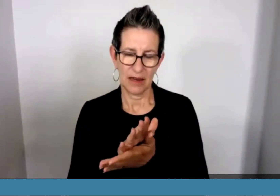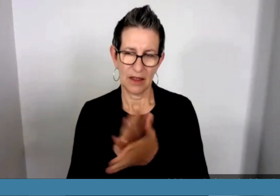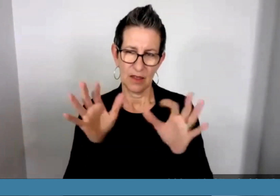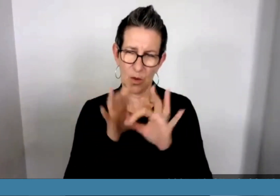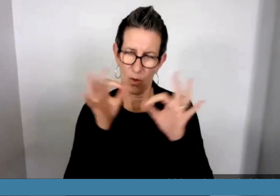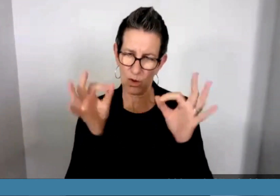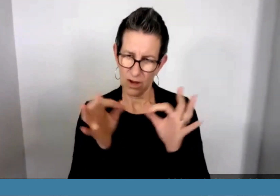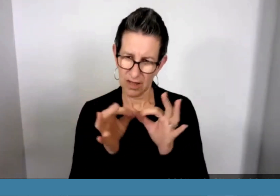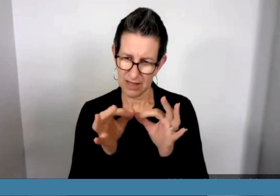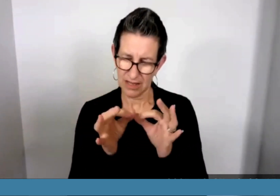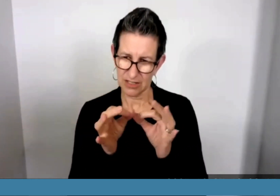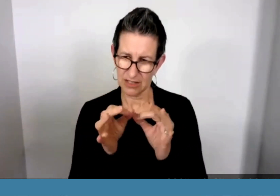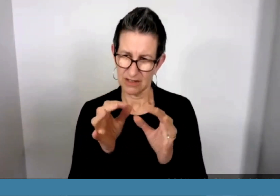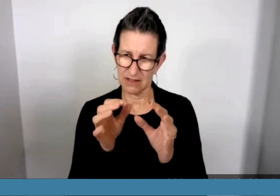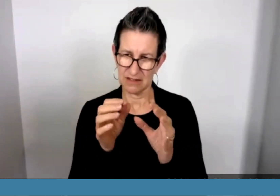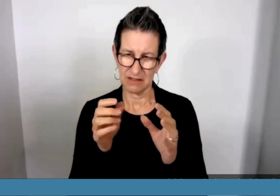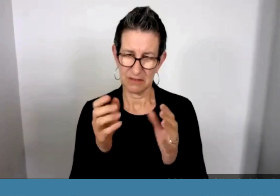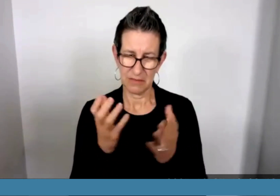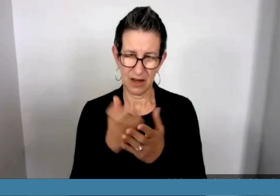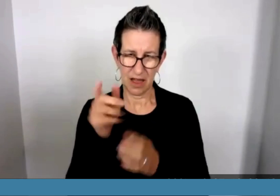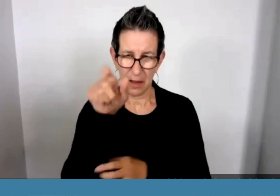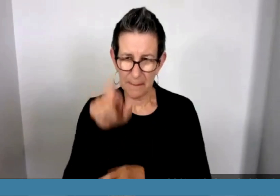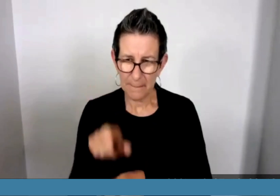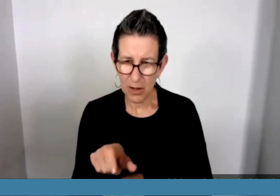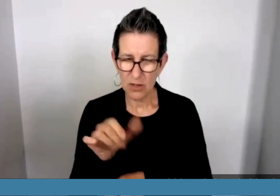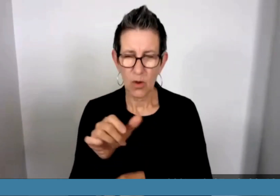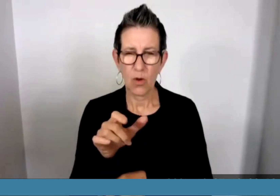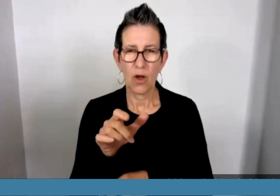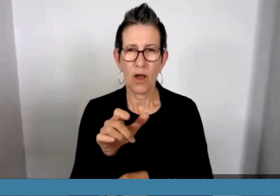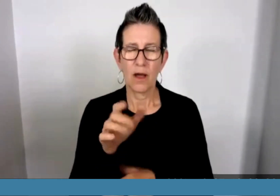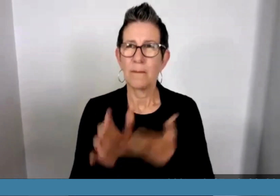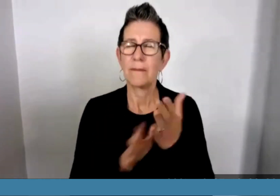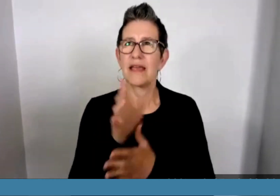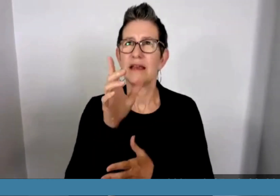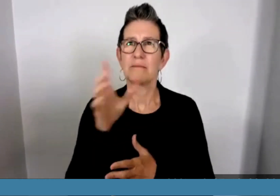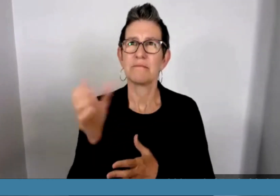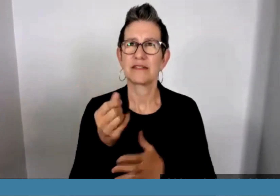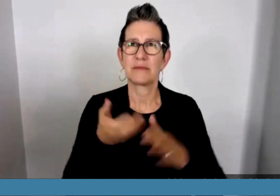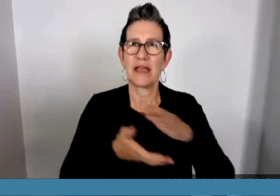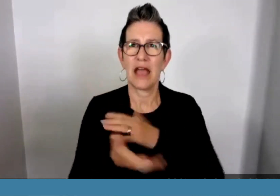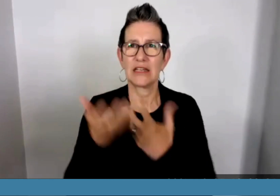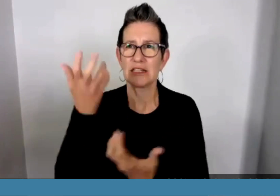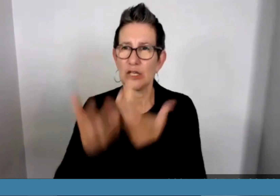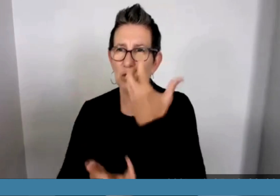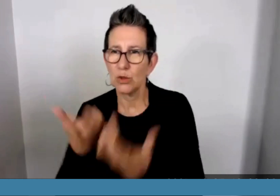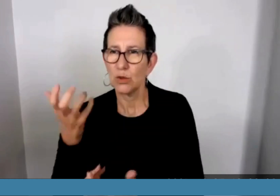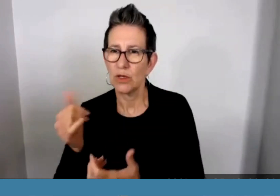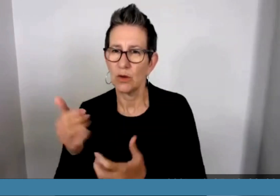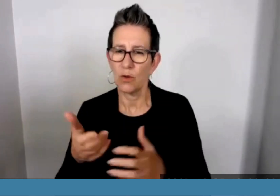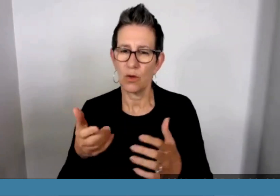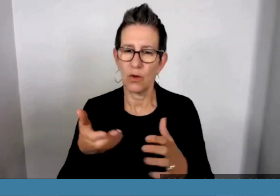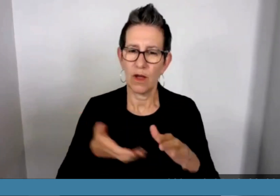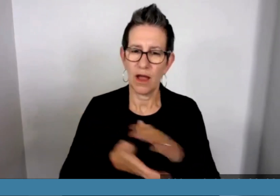they need to be, let's say, with a uni or with a program to be able to apply for the commissioned research